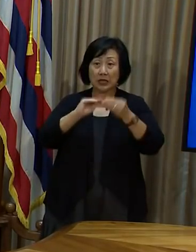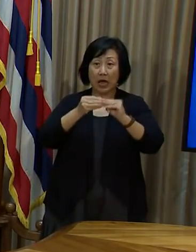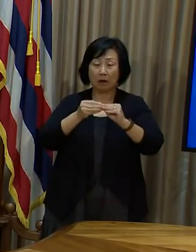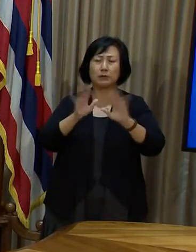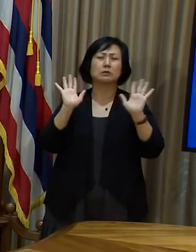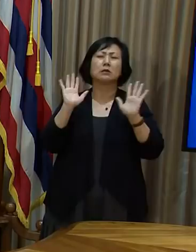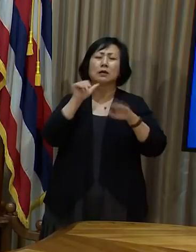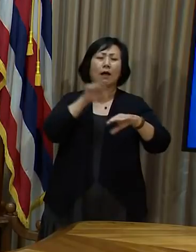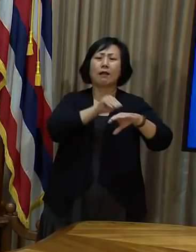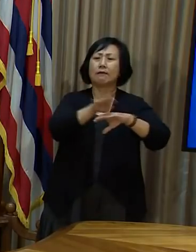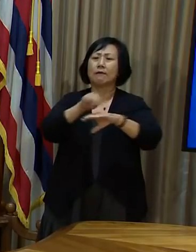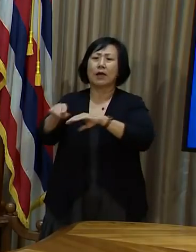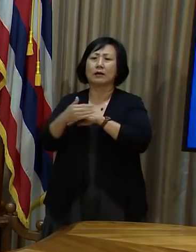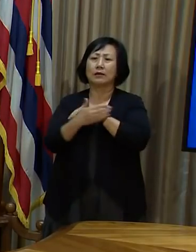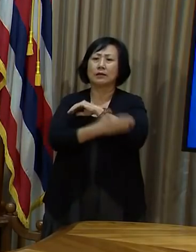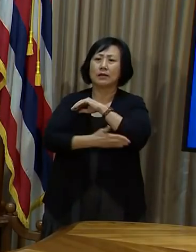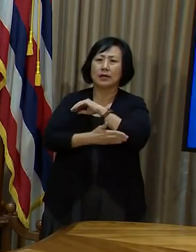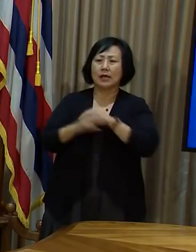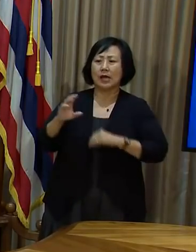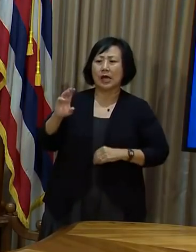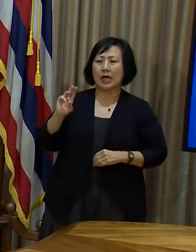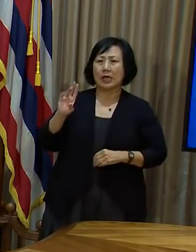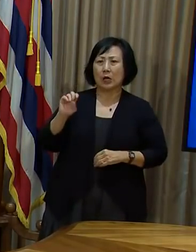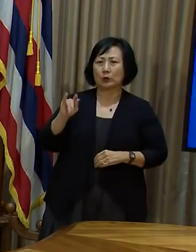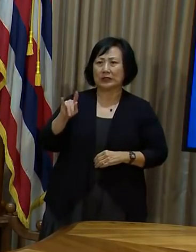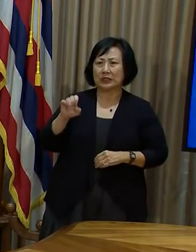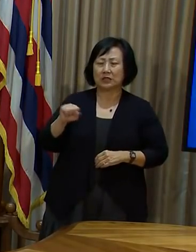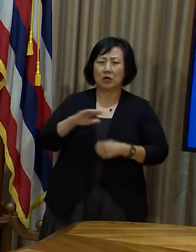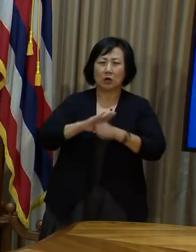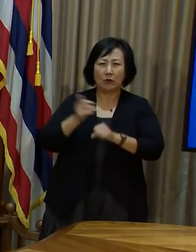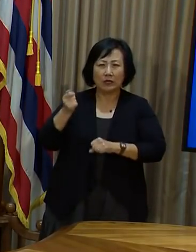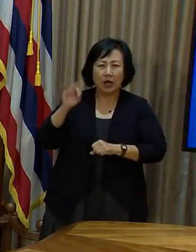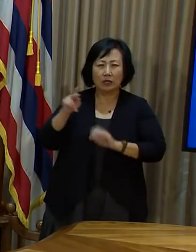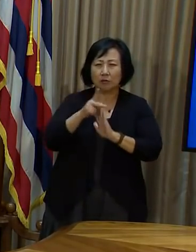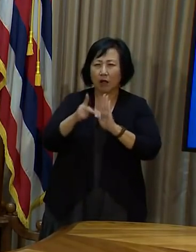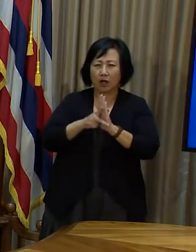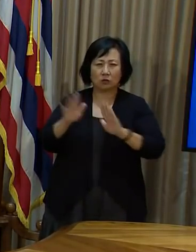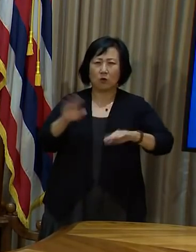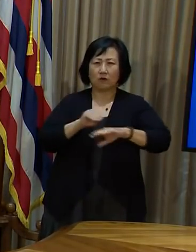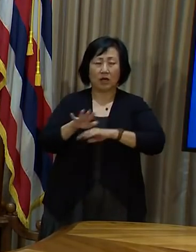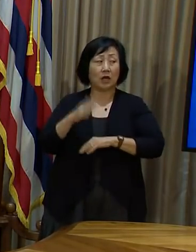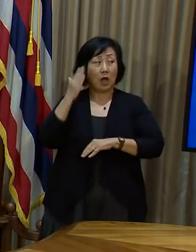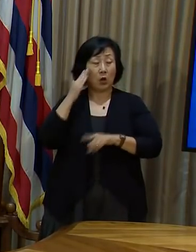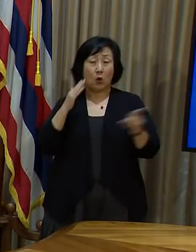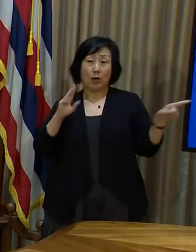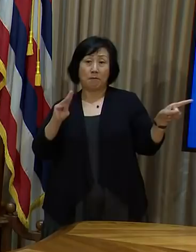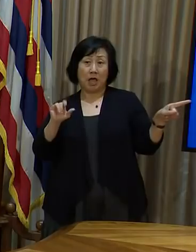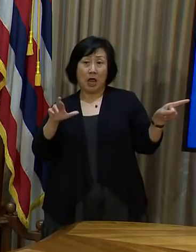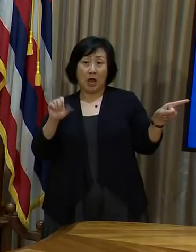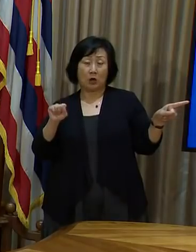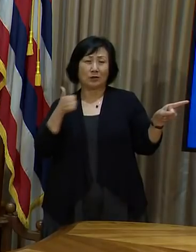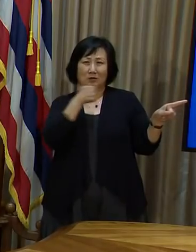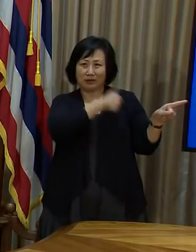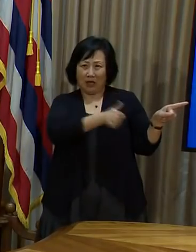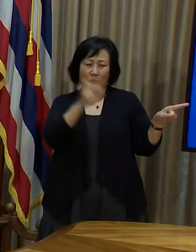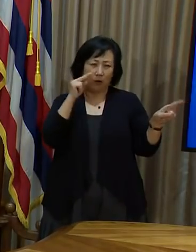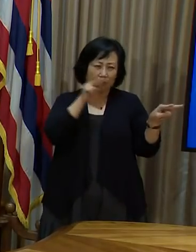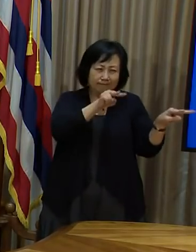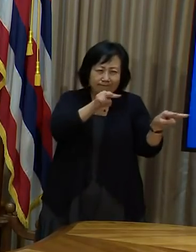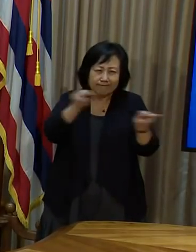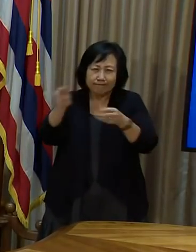the county's COVID-19 policies. I know that the mayors will be looking at these targets